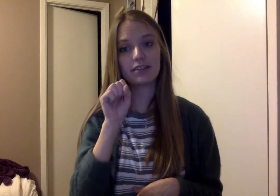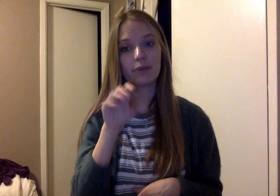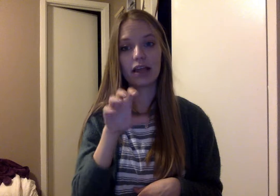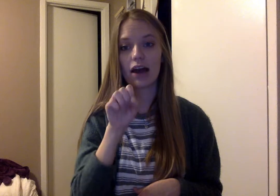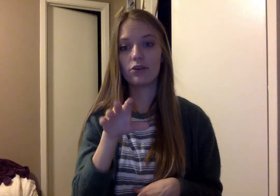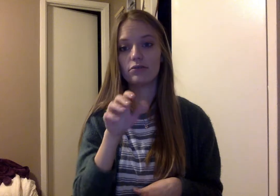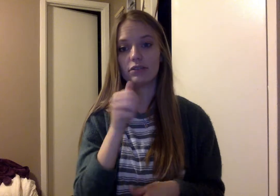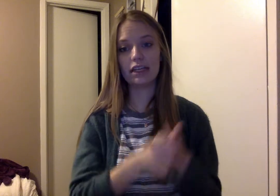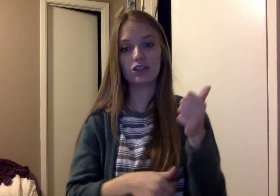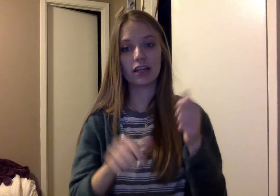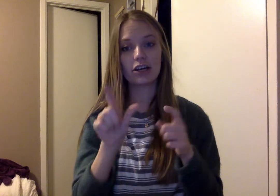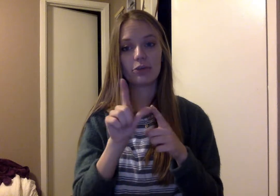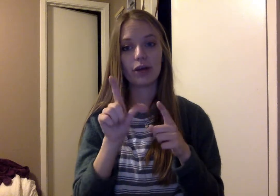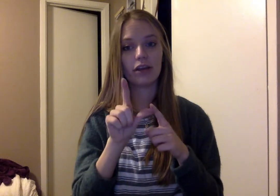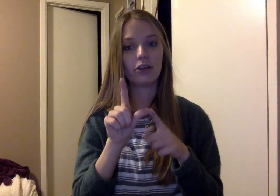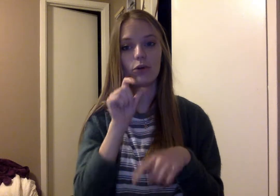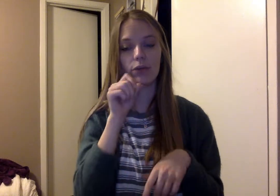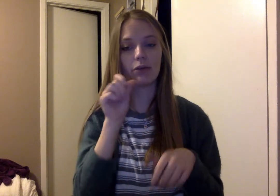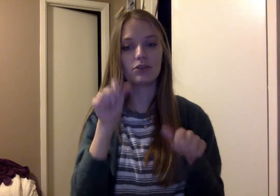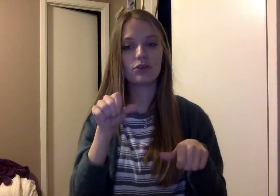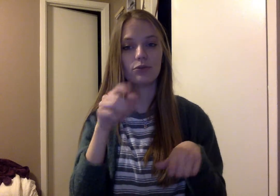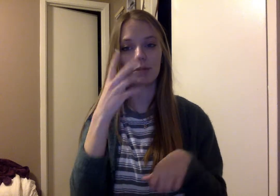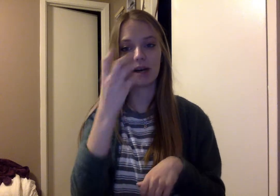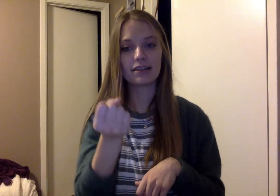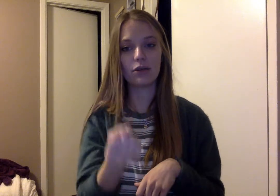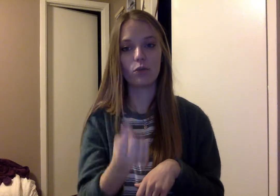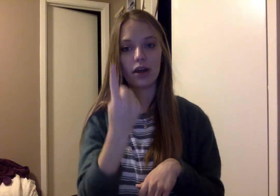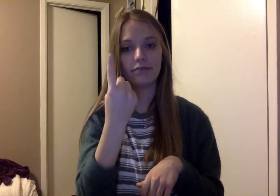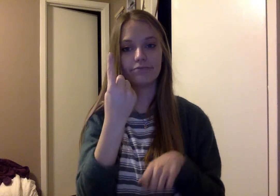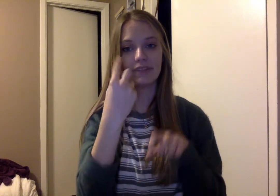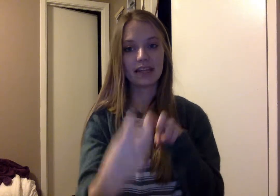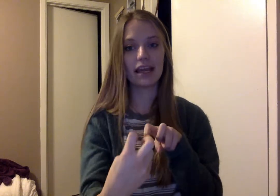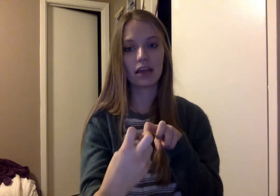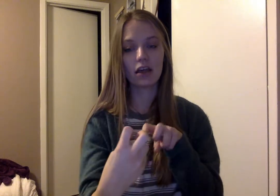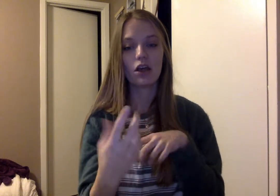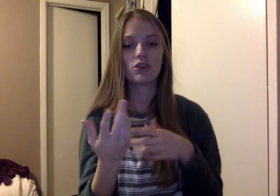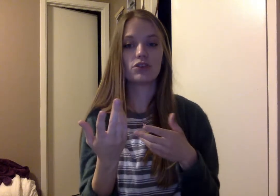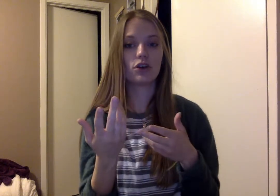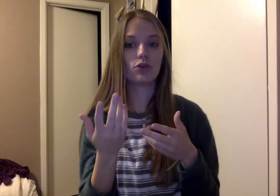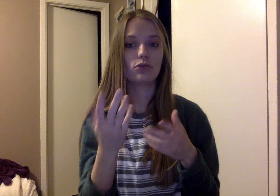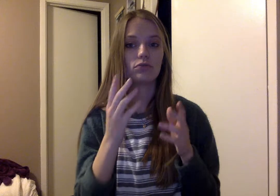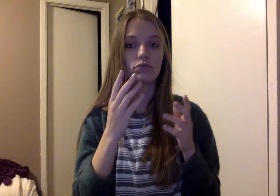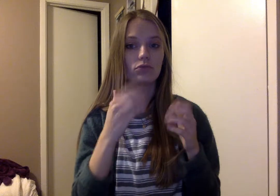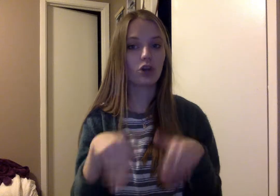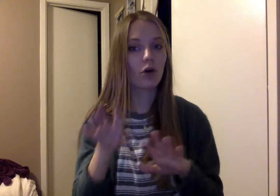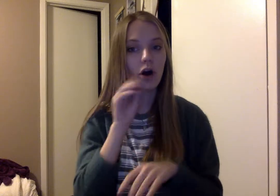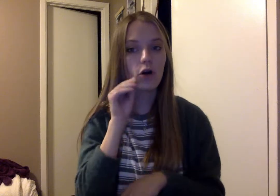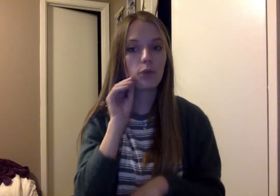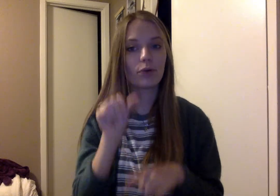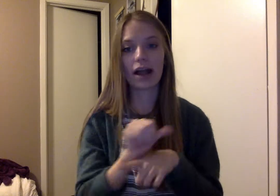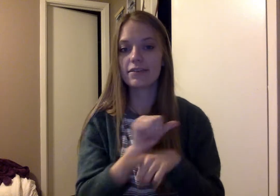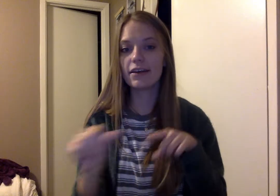spell out each letter, but you won't be able to memorize it in one sitting. So go home,